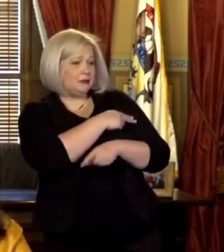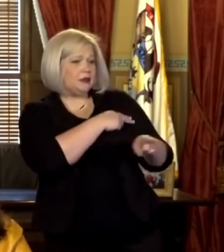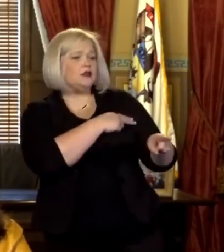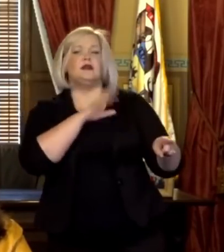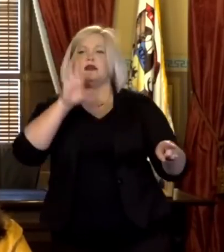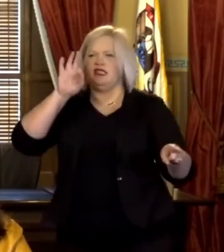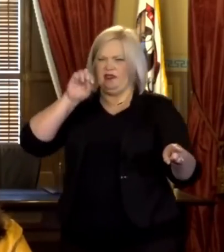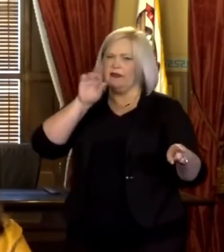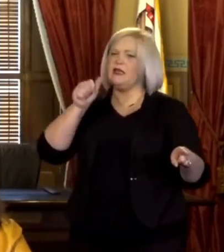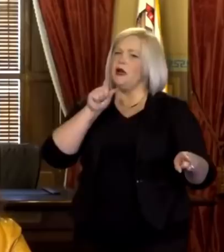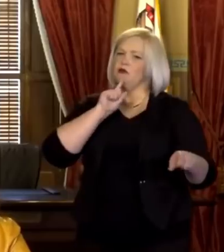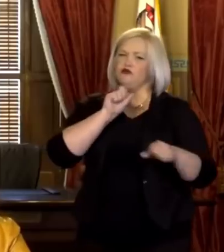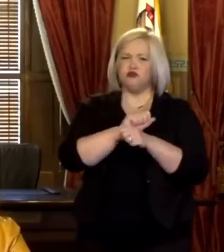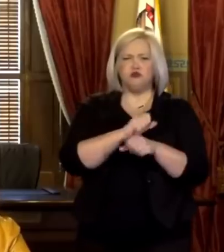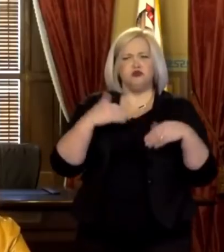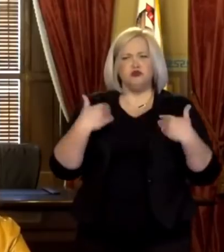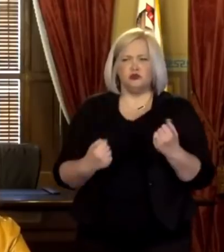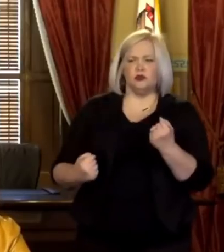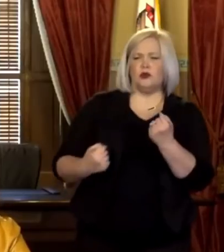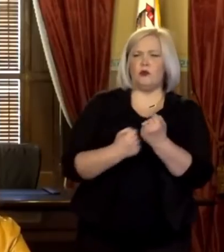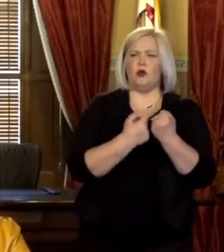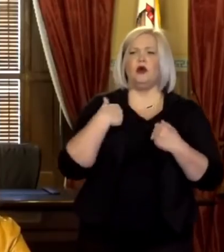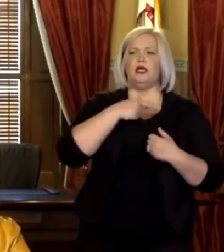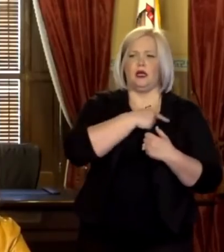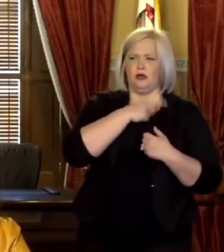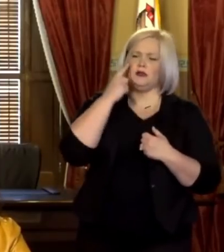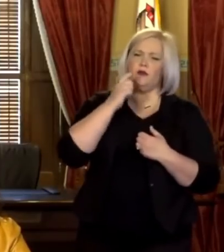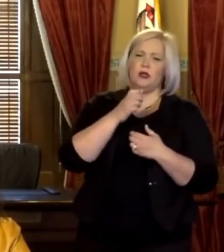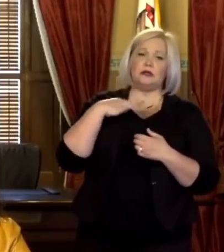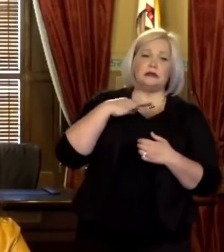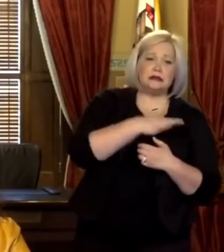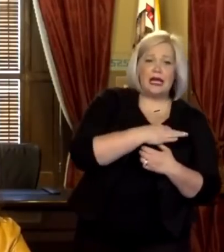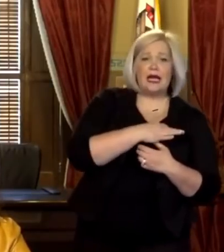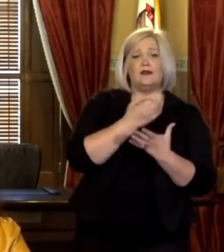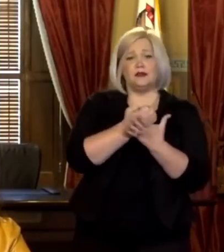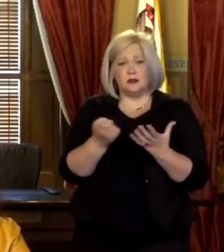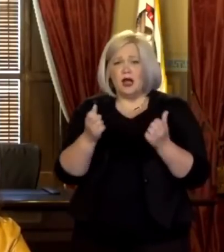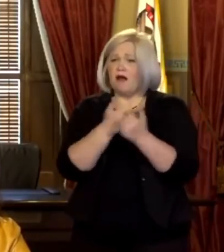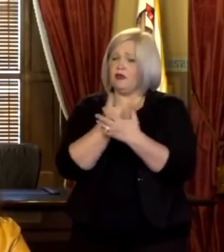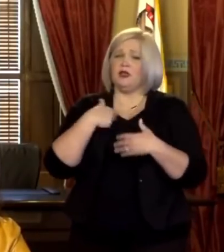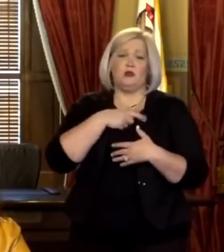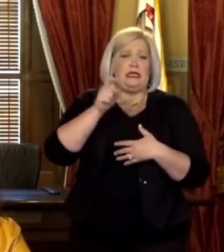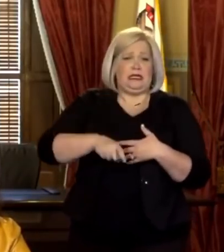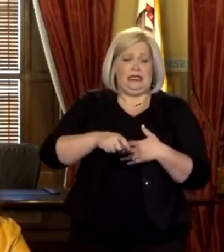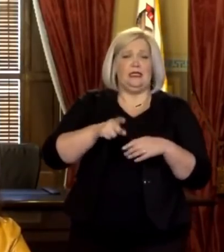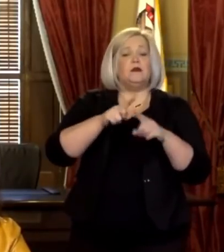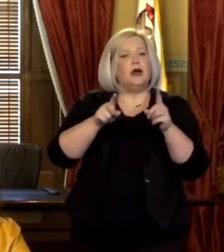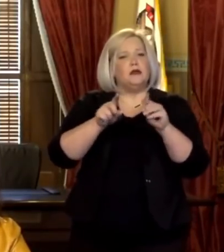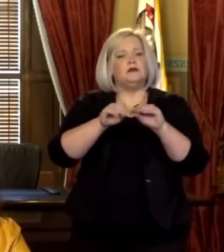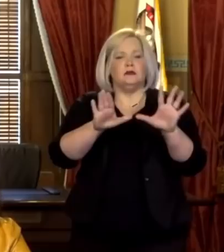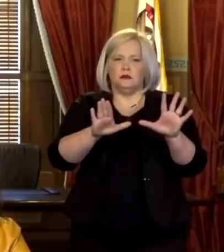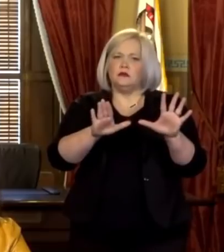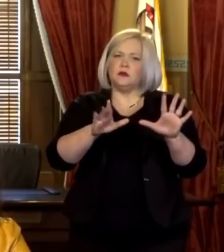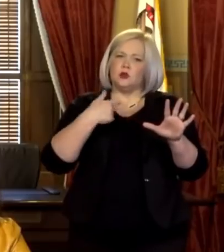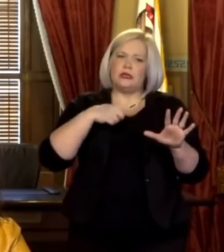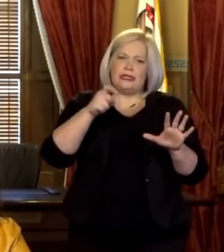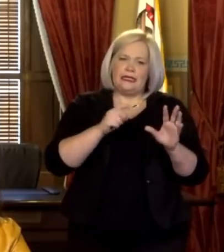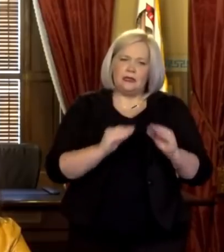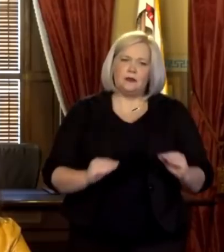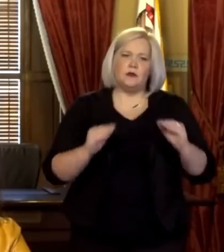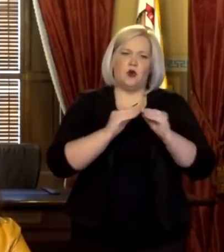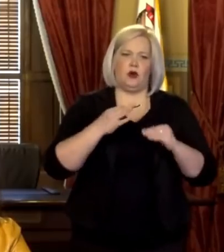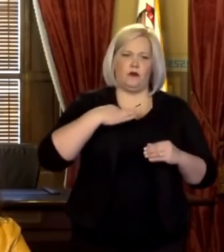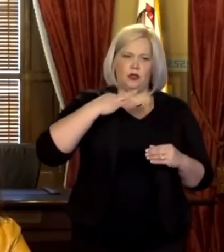very supportive of us when it comes to staffing and supplies and building out the facility. But we still will need, there's no question we need volunteers. We're working